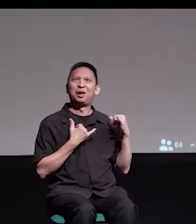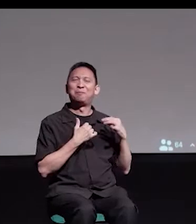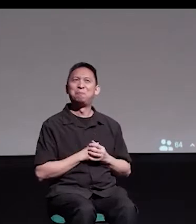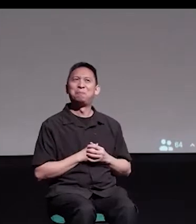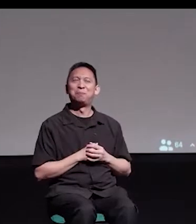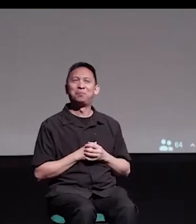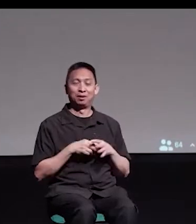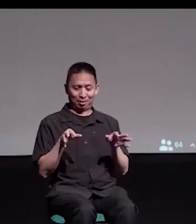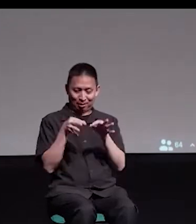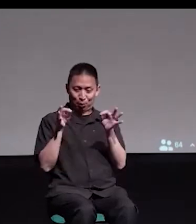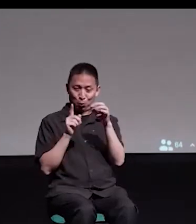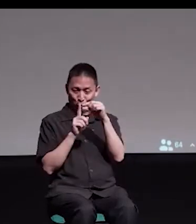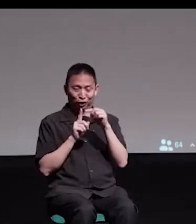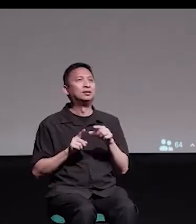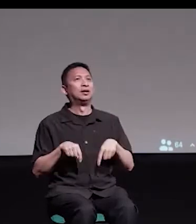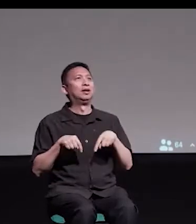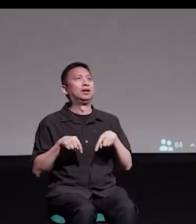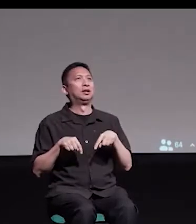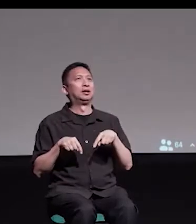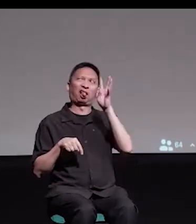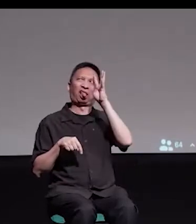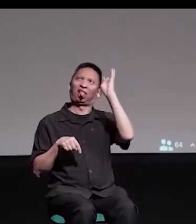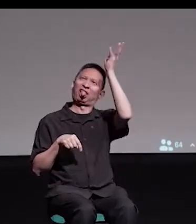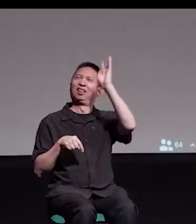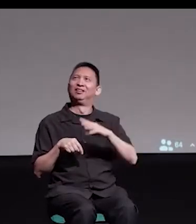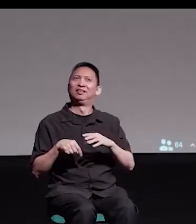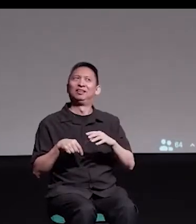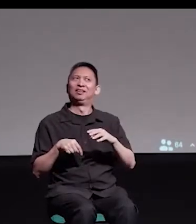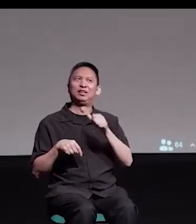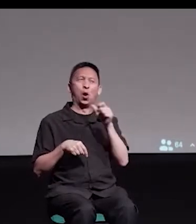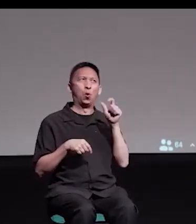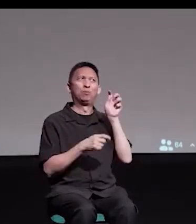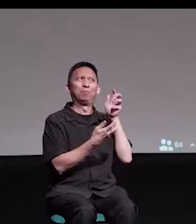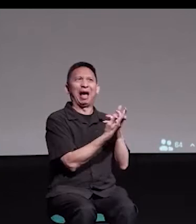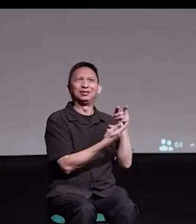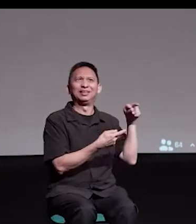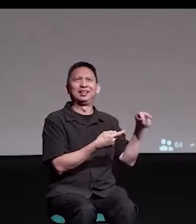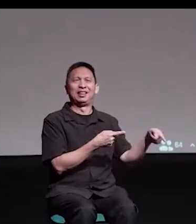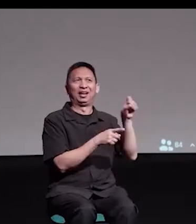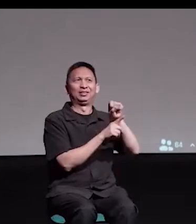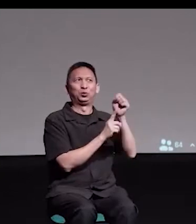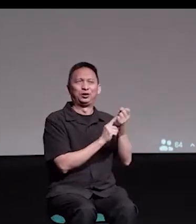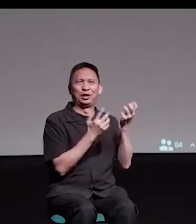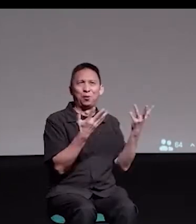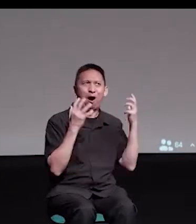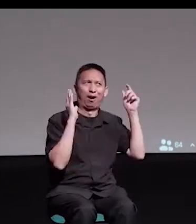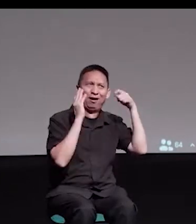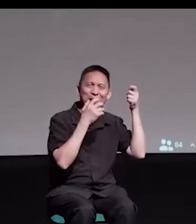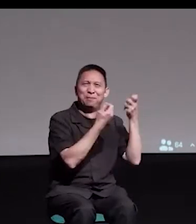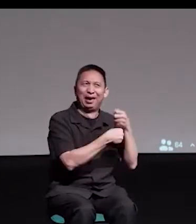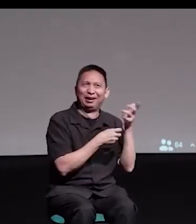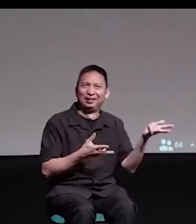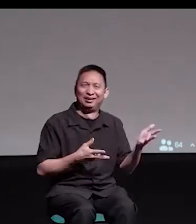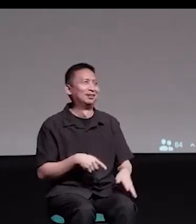words don't even exist in the world that you are presented. I have found myself